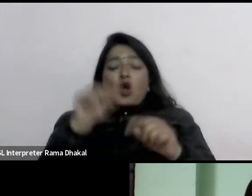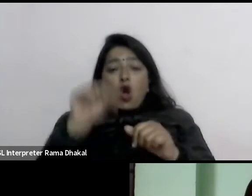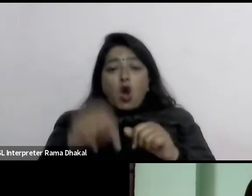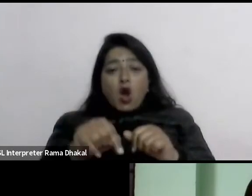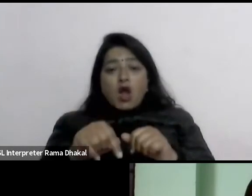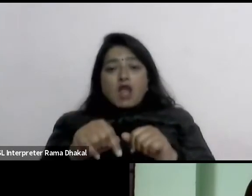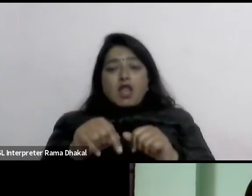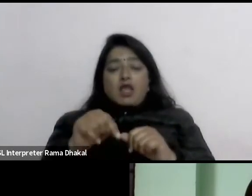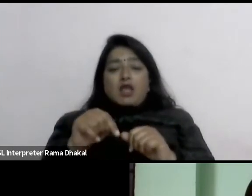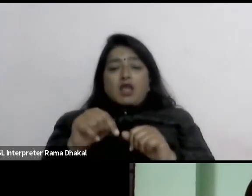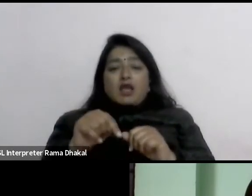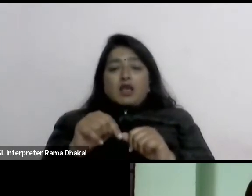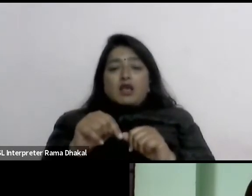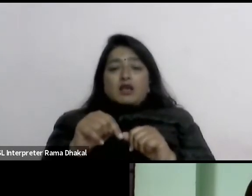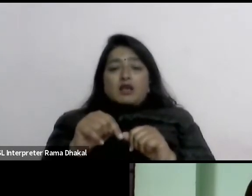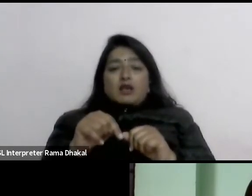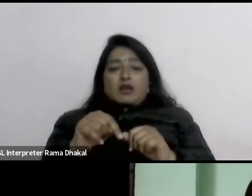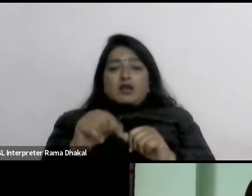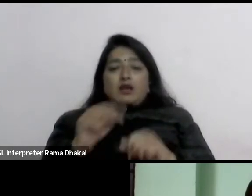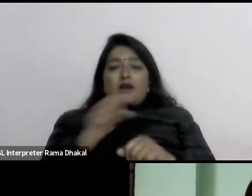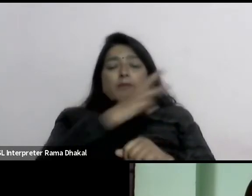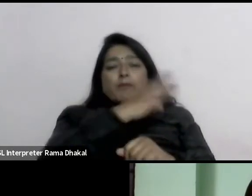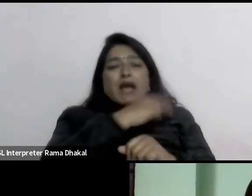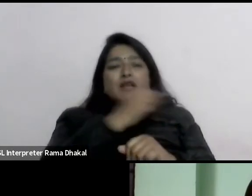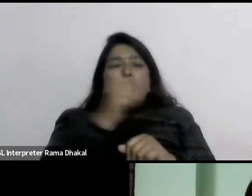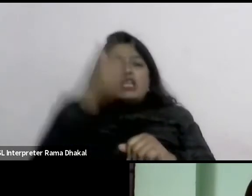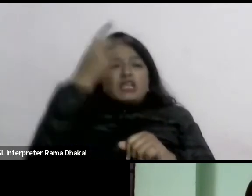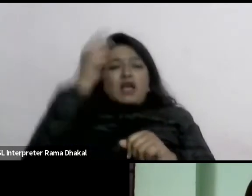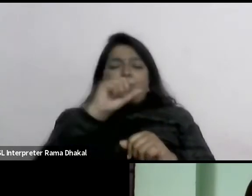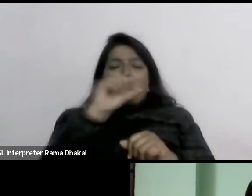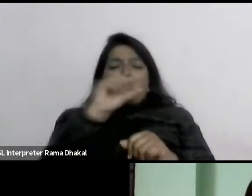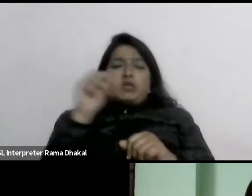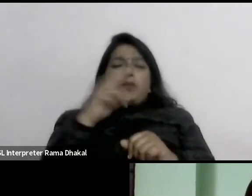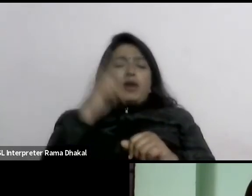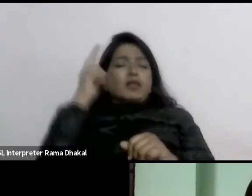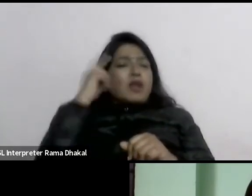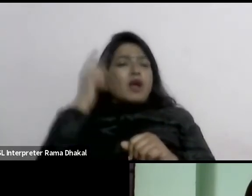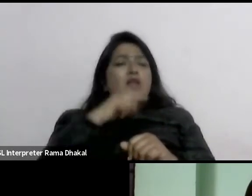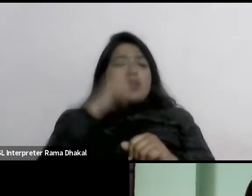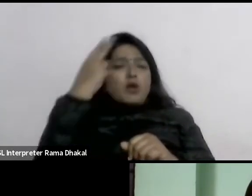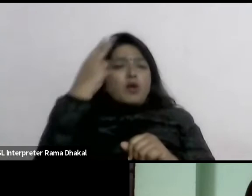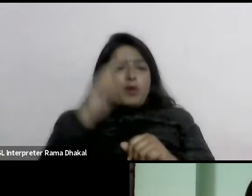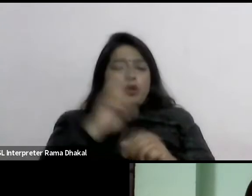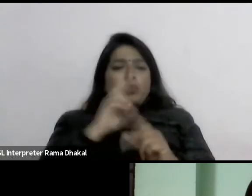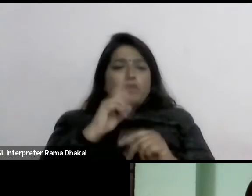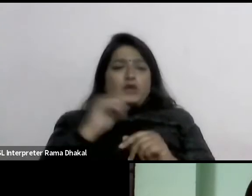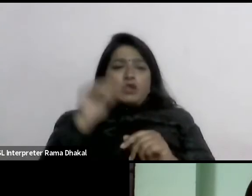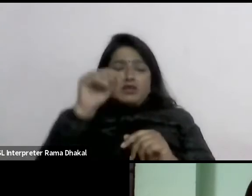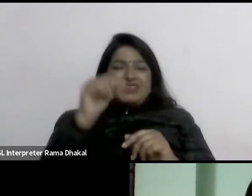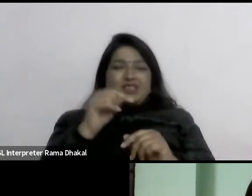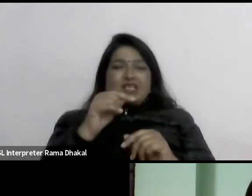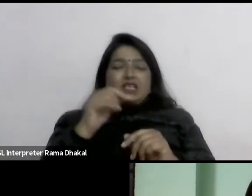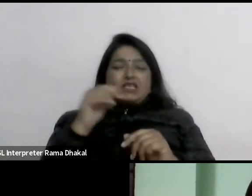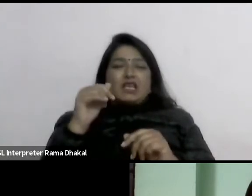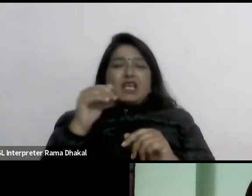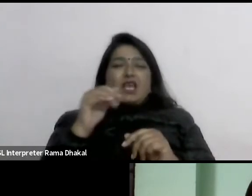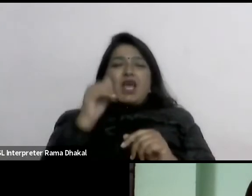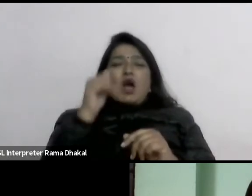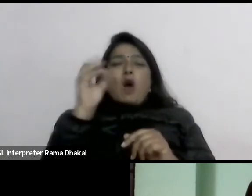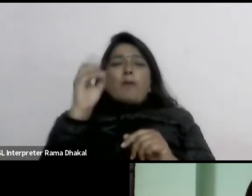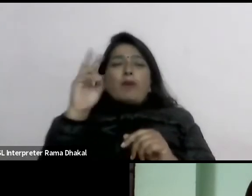are basically not human rights oriented, but who are very much crime and punishment oriented, who